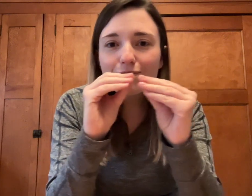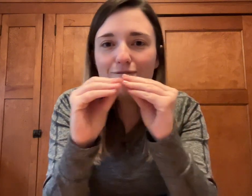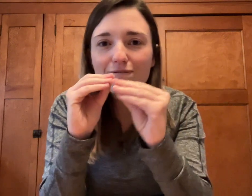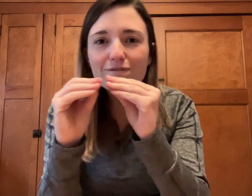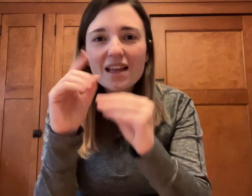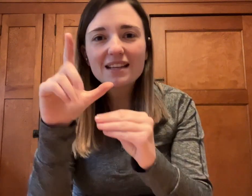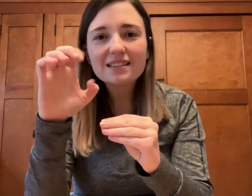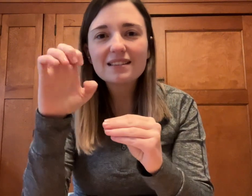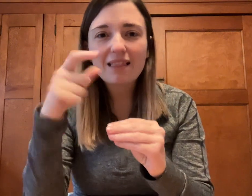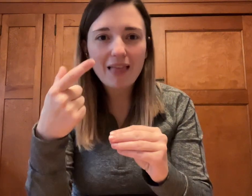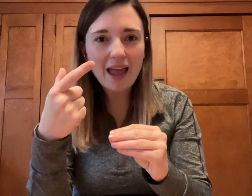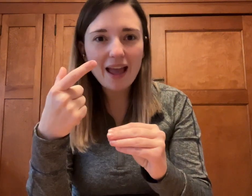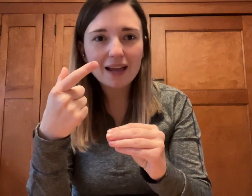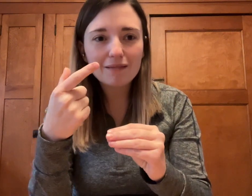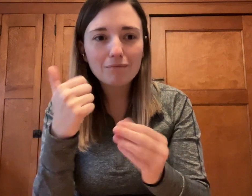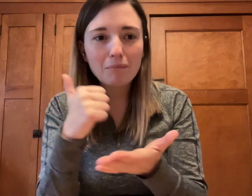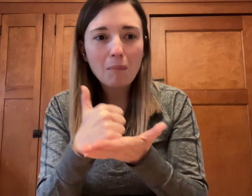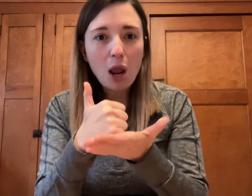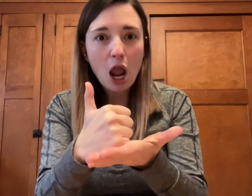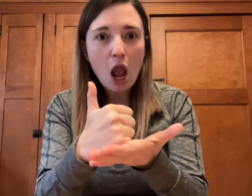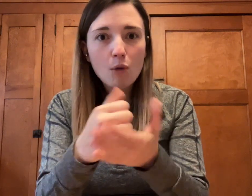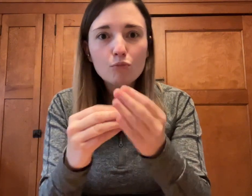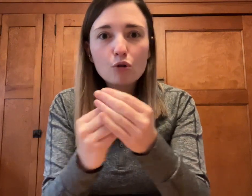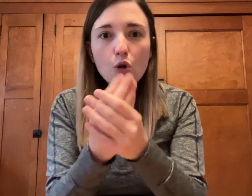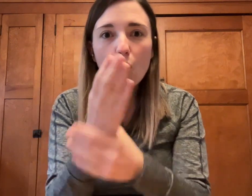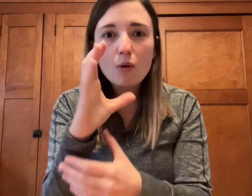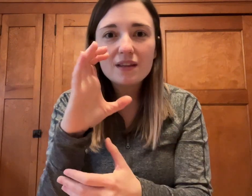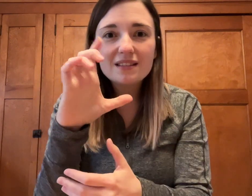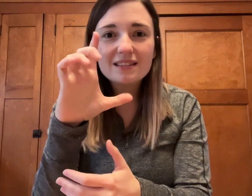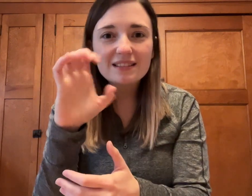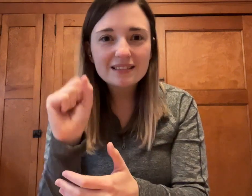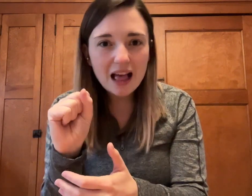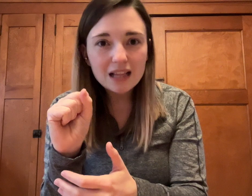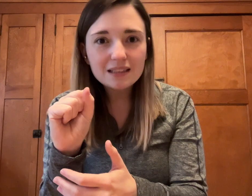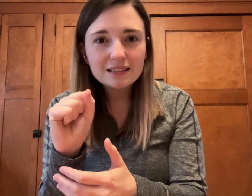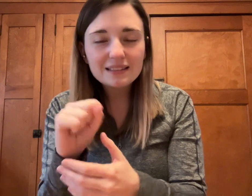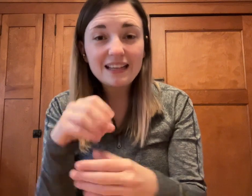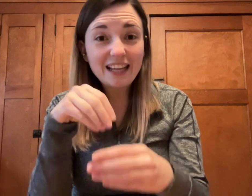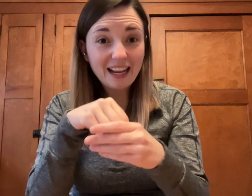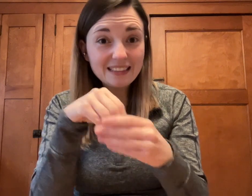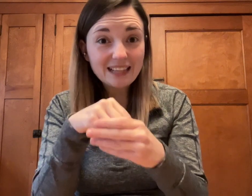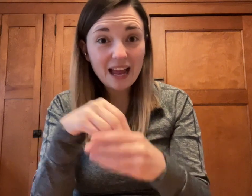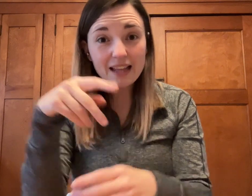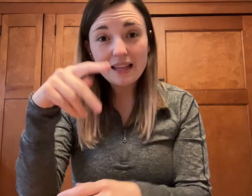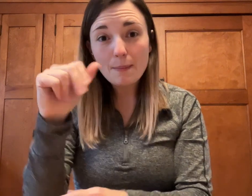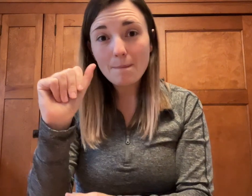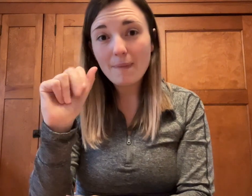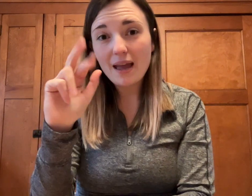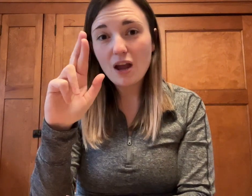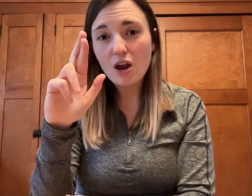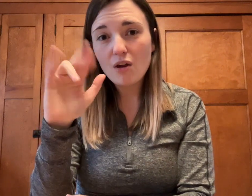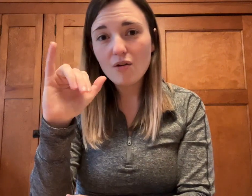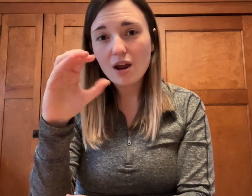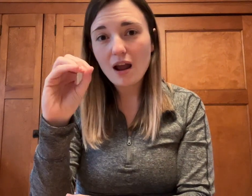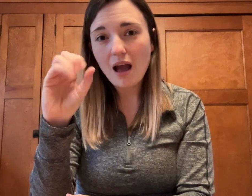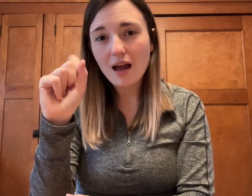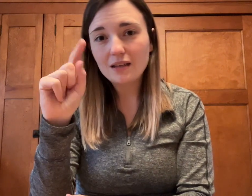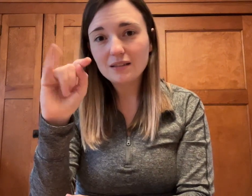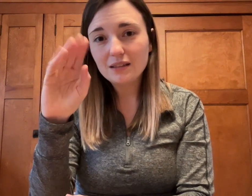that area. It has growth cells in it that's going to allow the growth and repair of that area. It's there for development and also there for repair, not just support